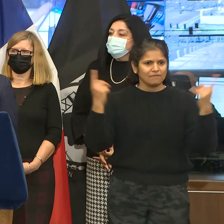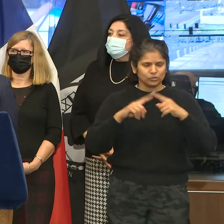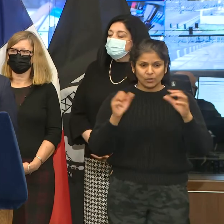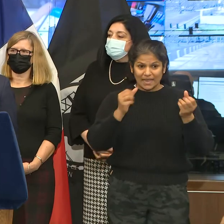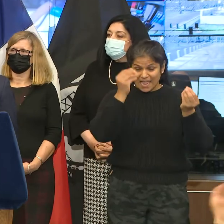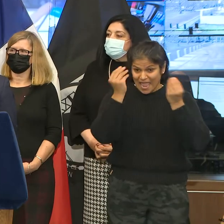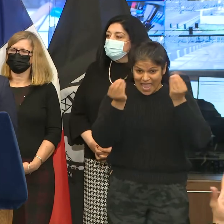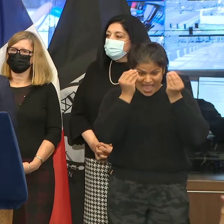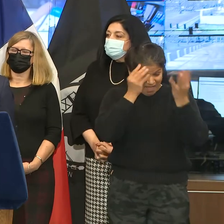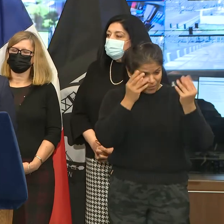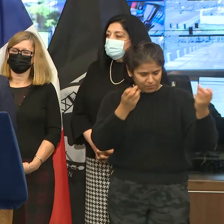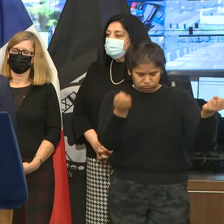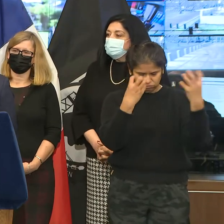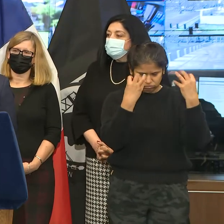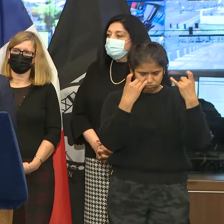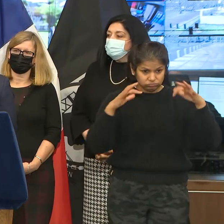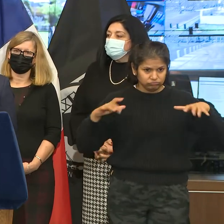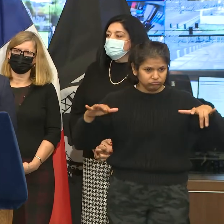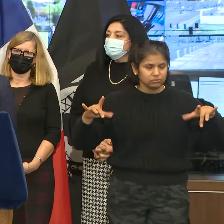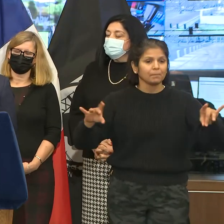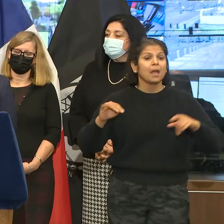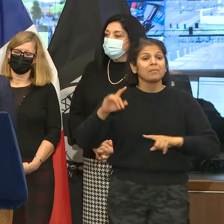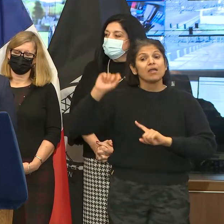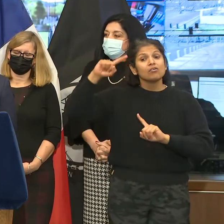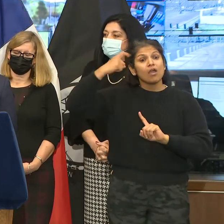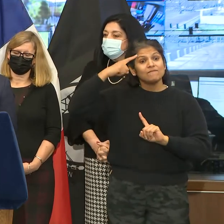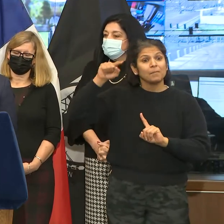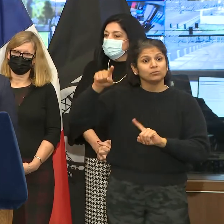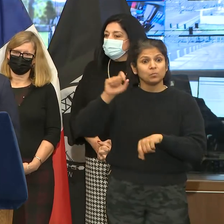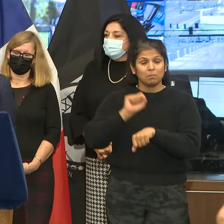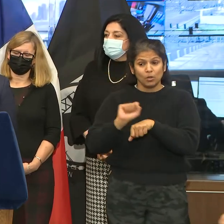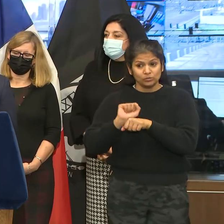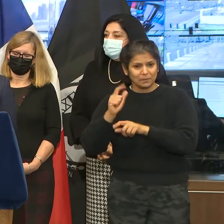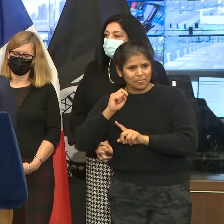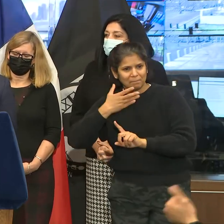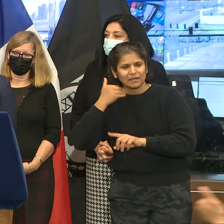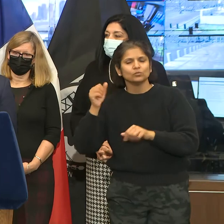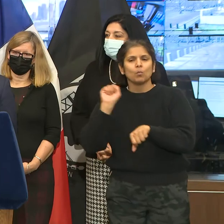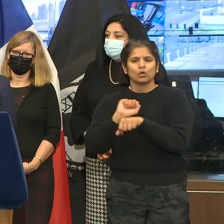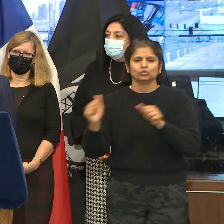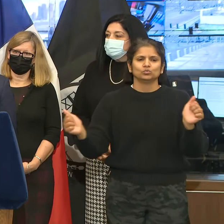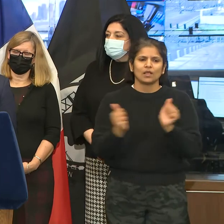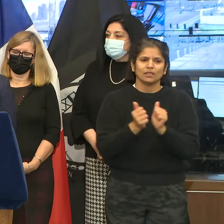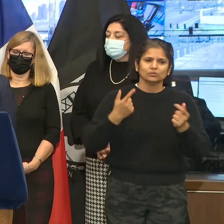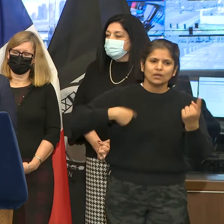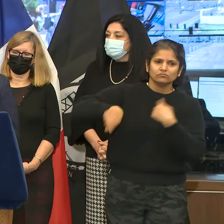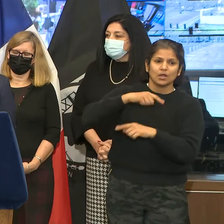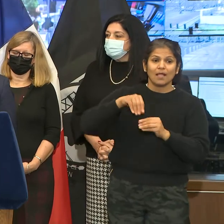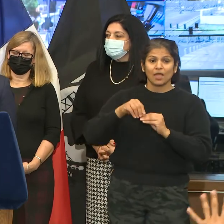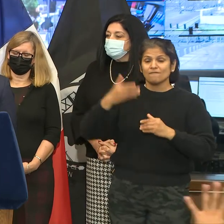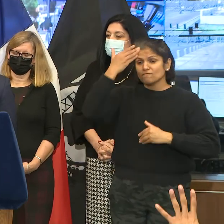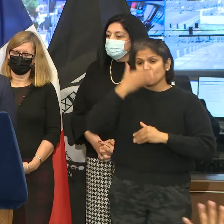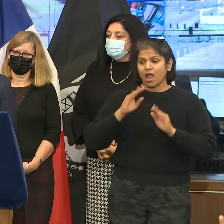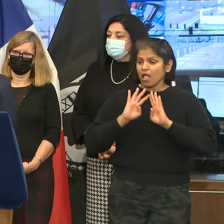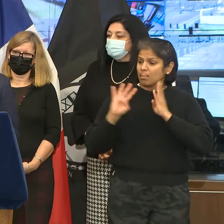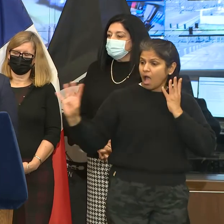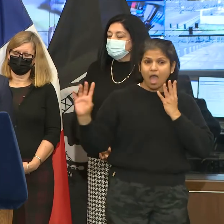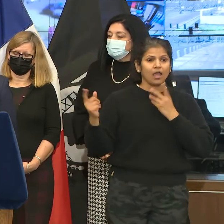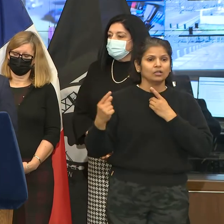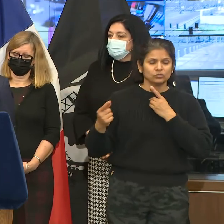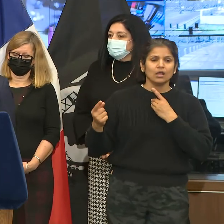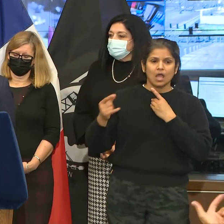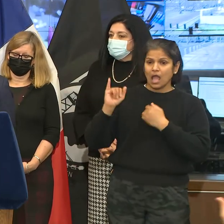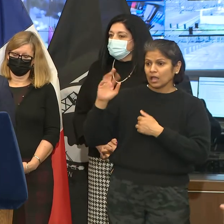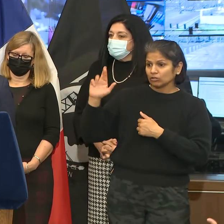that government works best when it works together. And I've seen that on the front lines in Iraq. I saw that on the front lines of a suicide epidemic. I saw that on the front lines